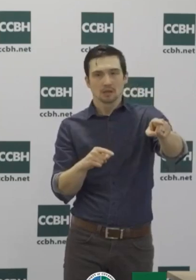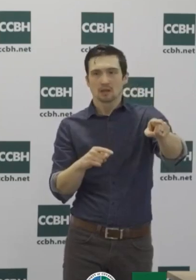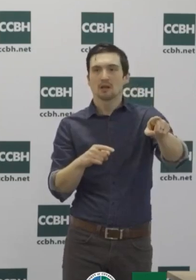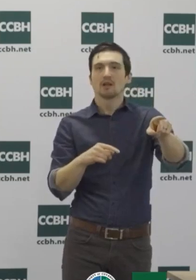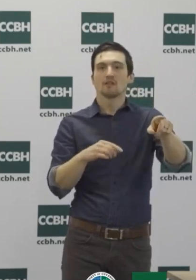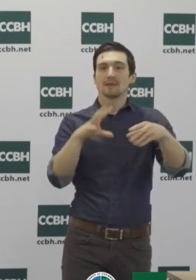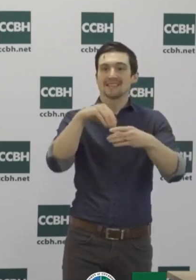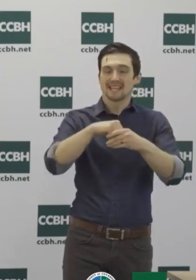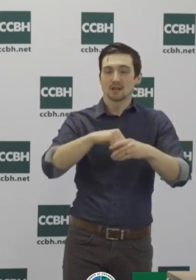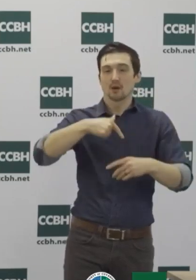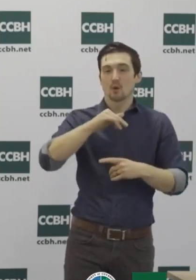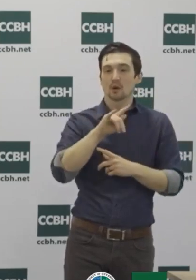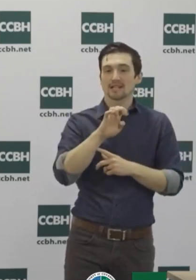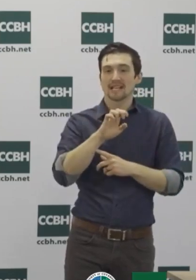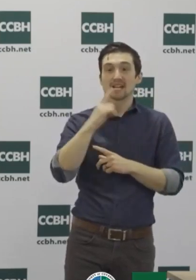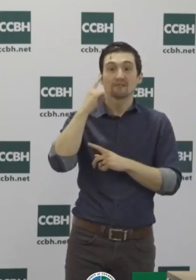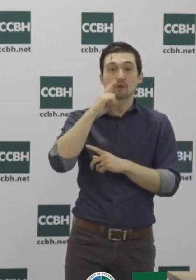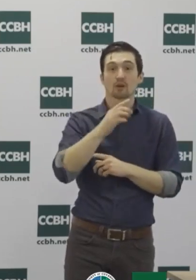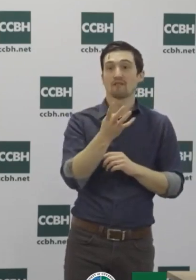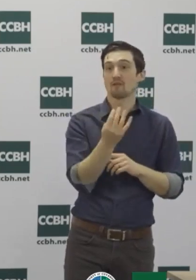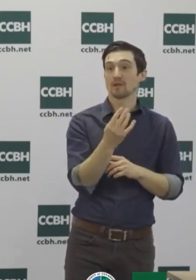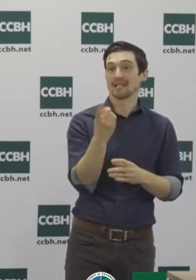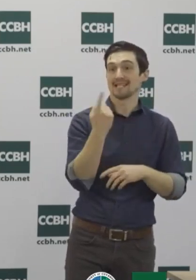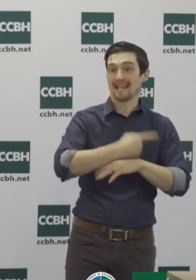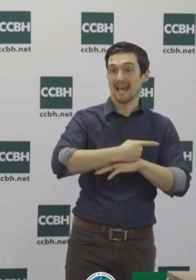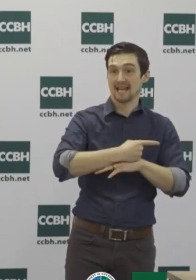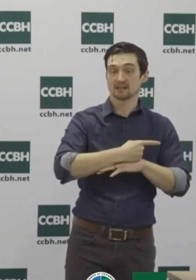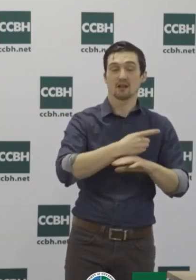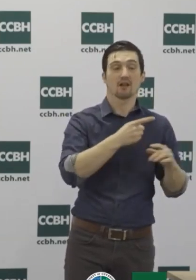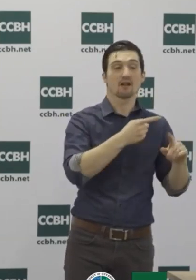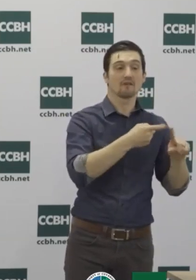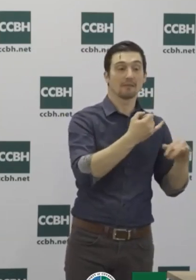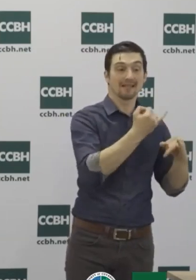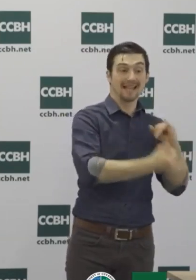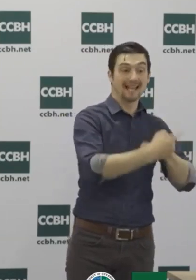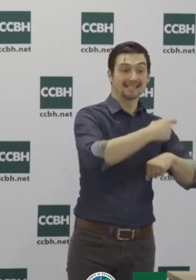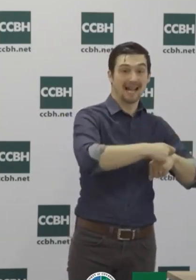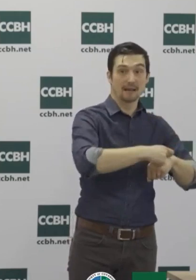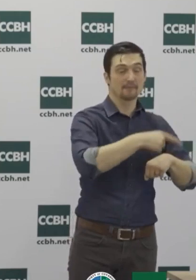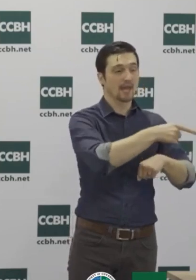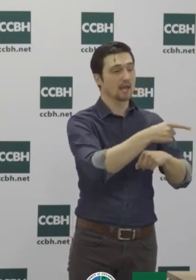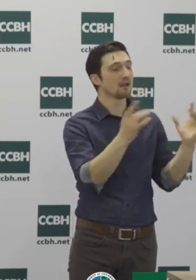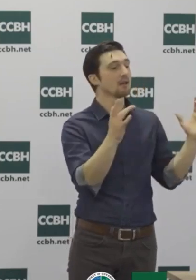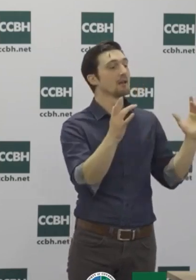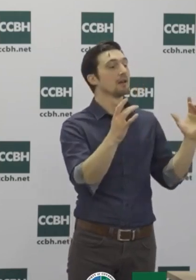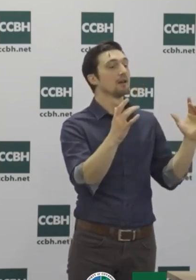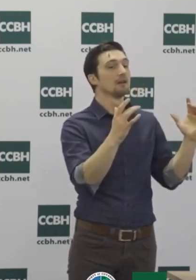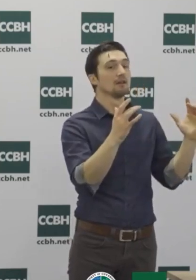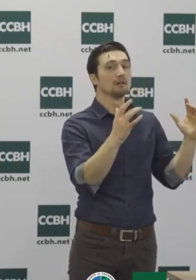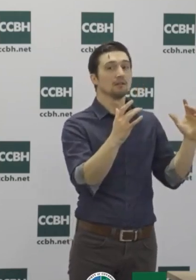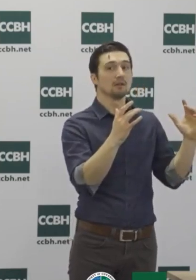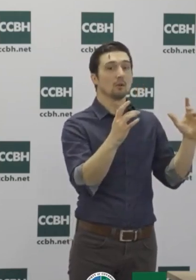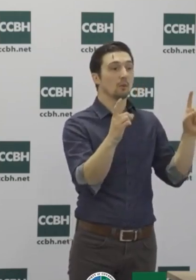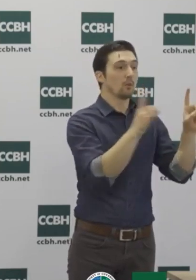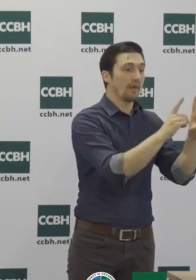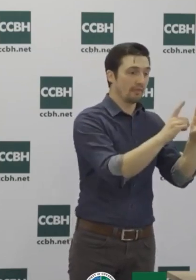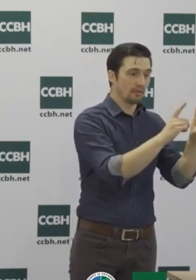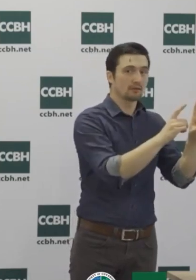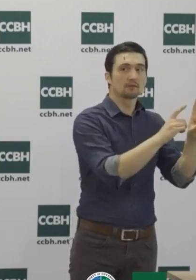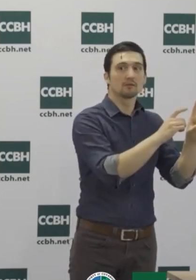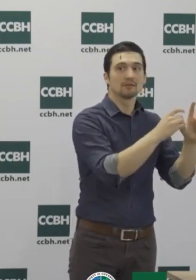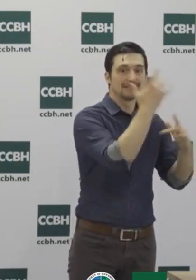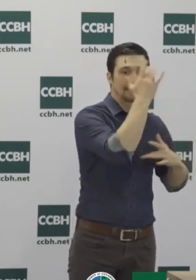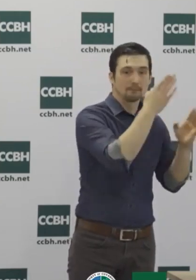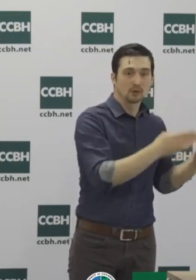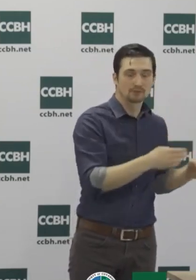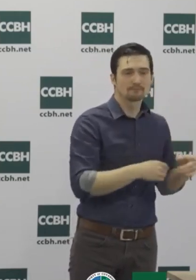from the last time they had contact with the positive person. If when we call someone, they are having